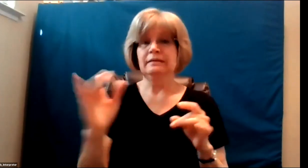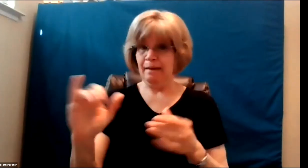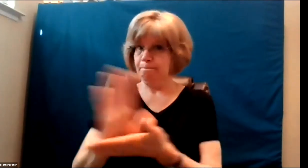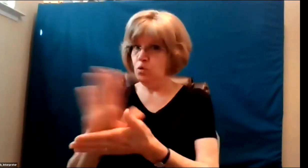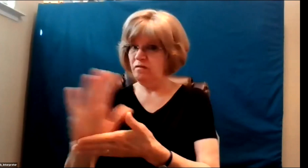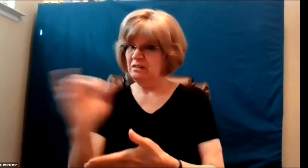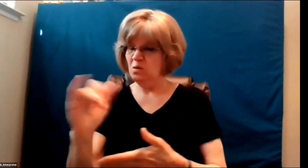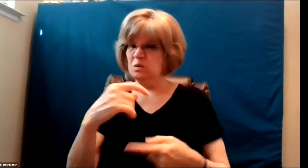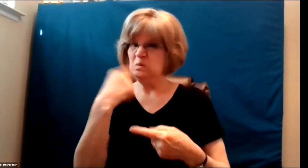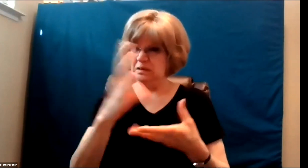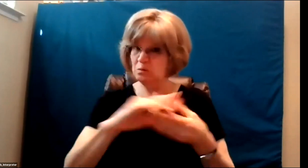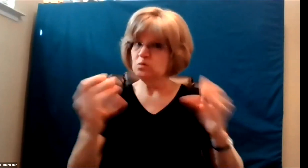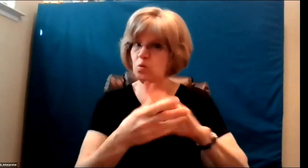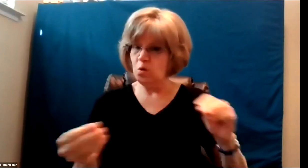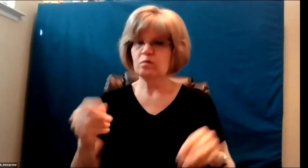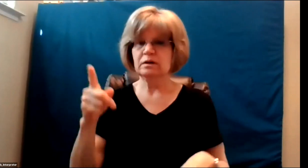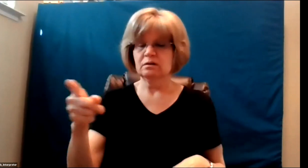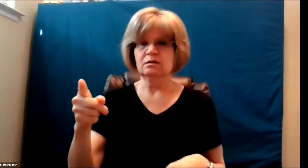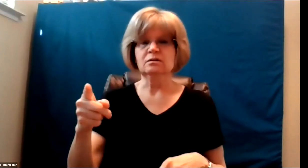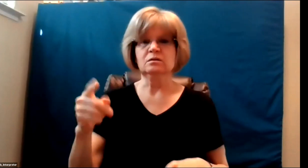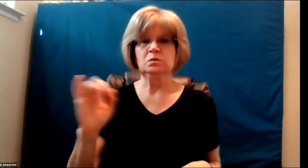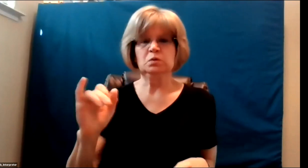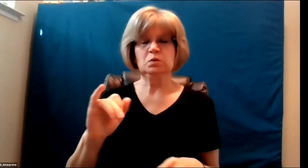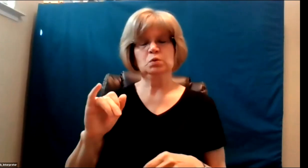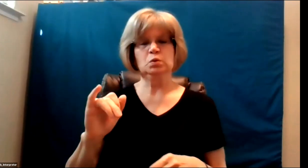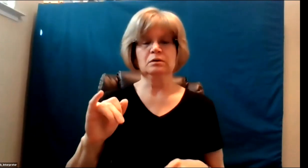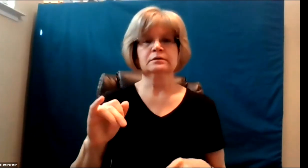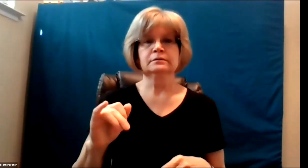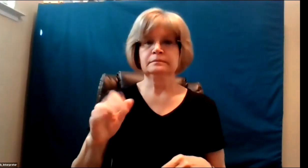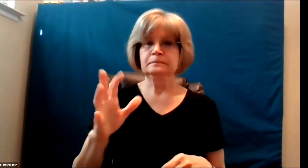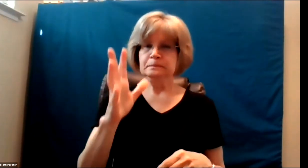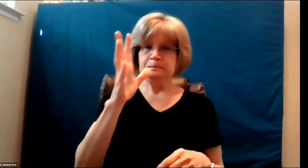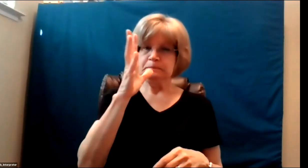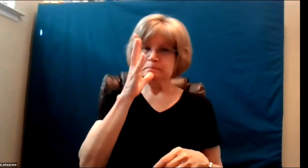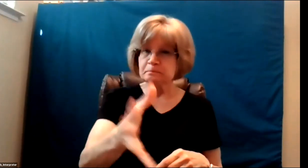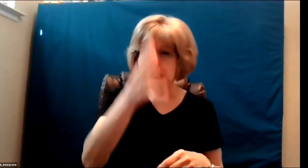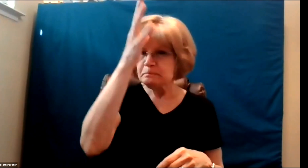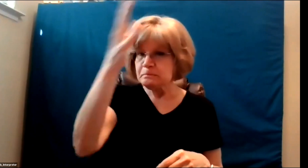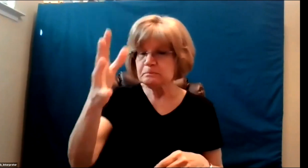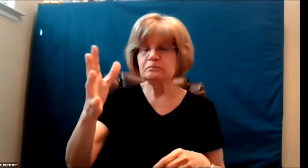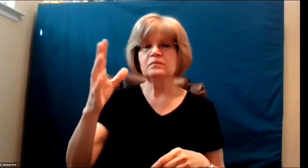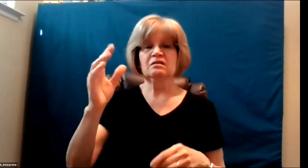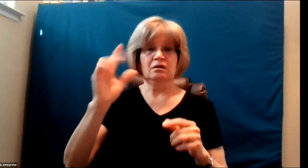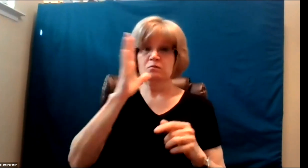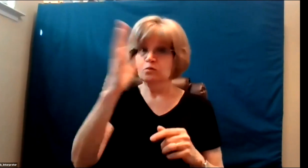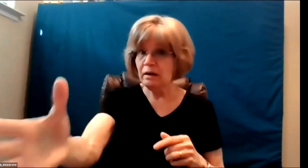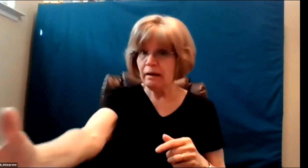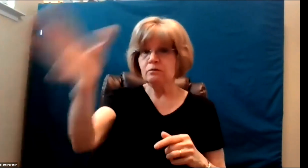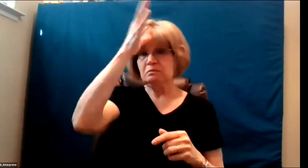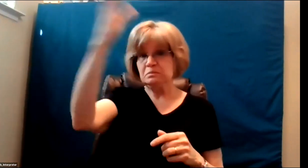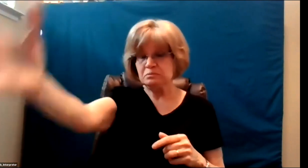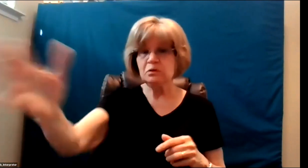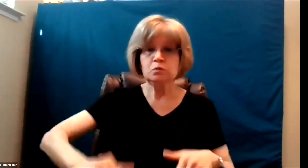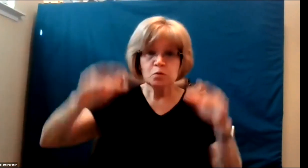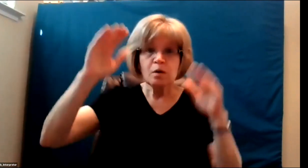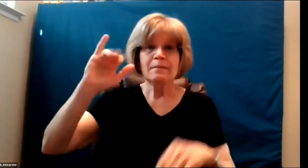same name, starring a young Henry Fonda. Grandparents and great-grandparents who grew up in Iowa,